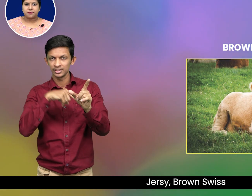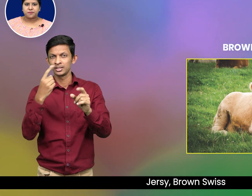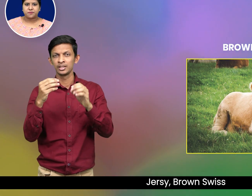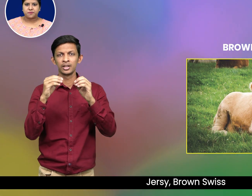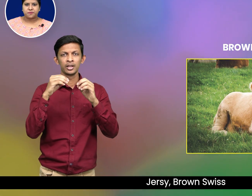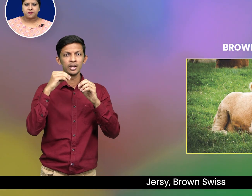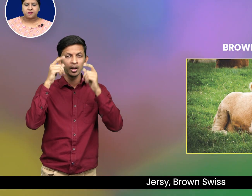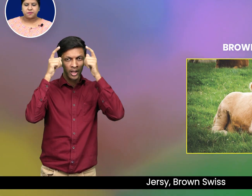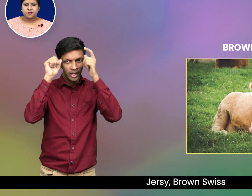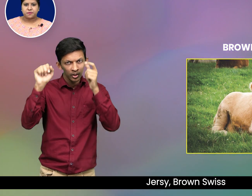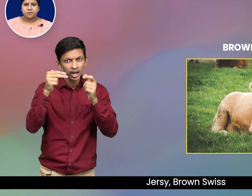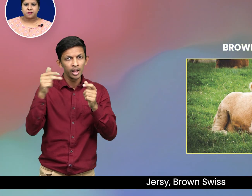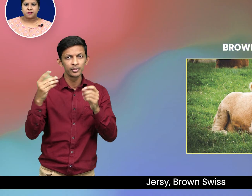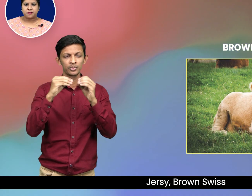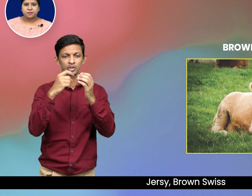Swiss.